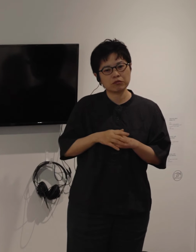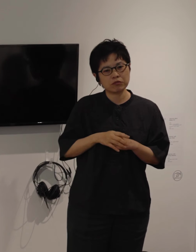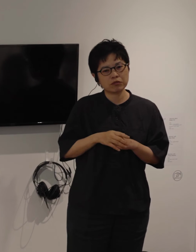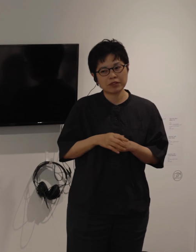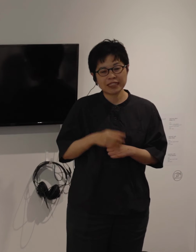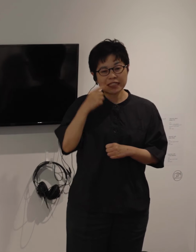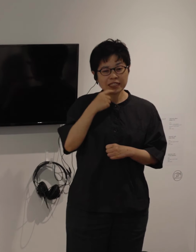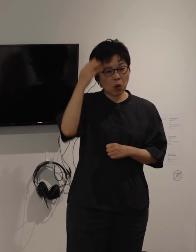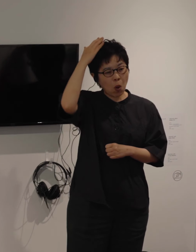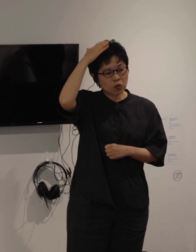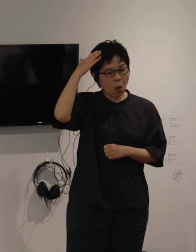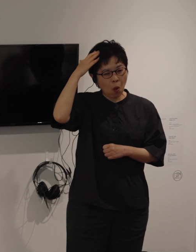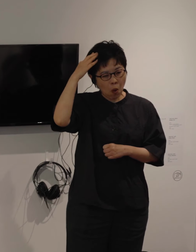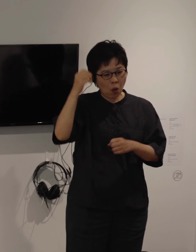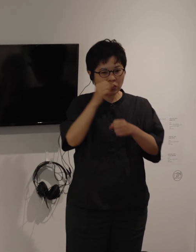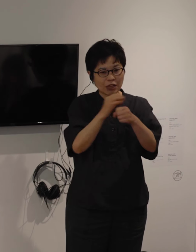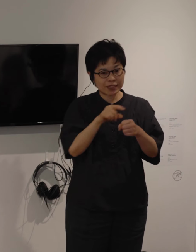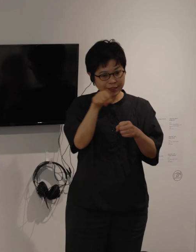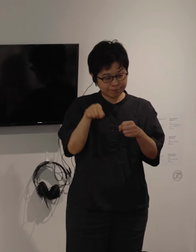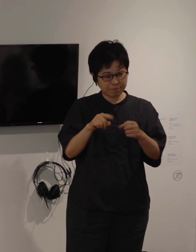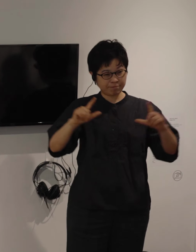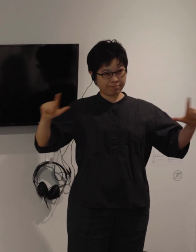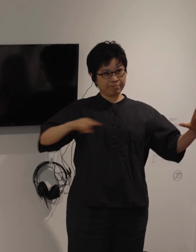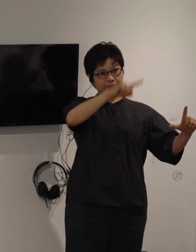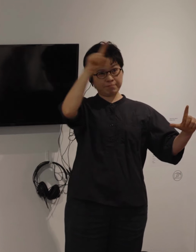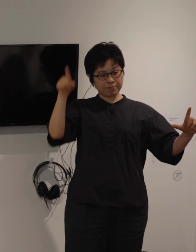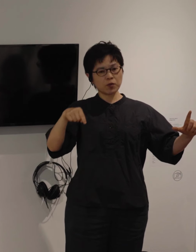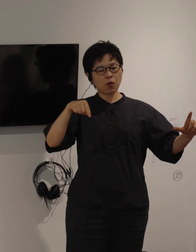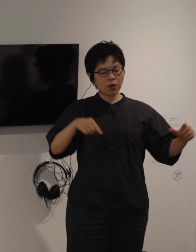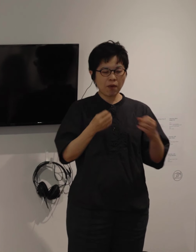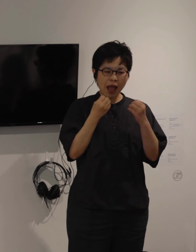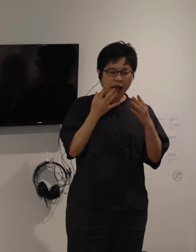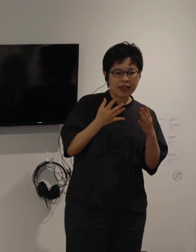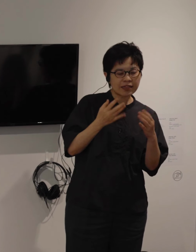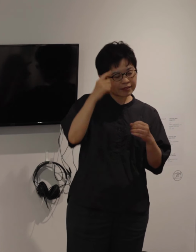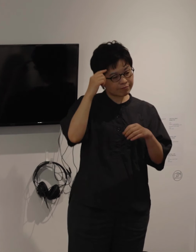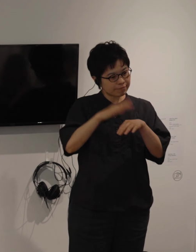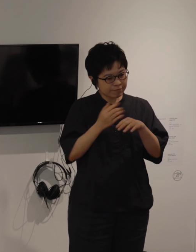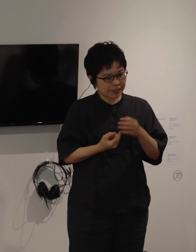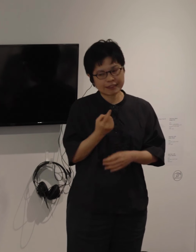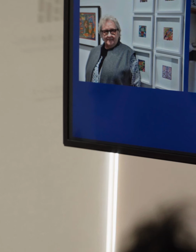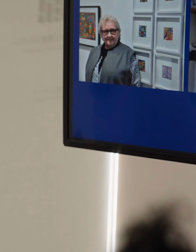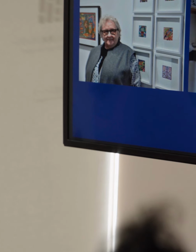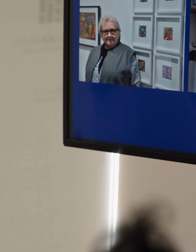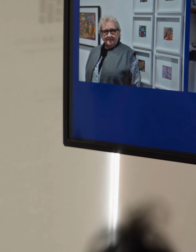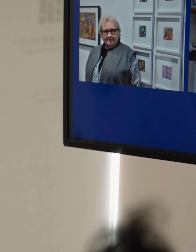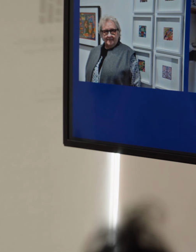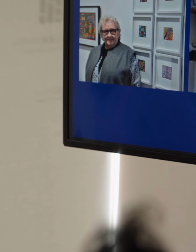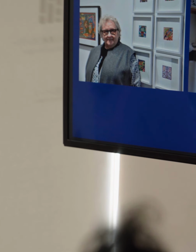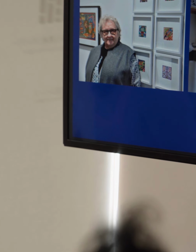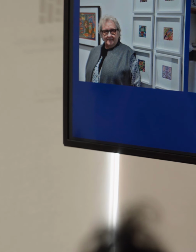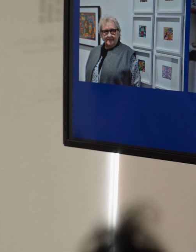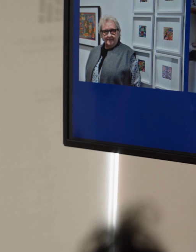large scale. And she likes doing this because she can fill in the spaces with all these different little marks and patterns